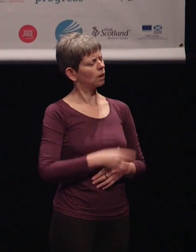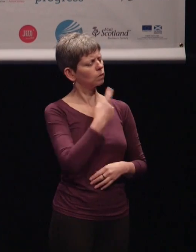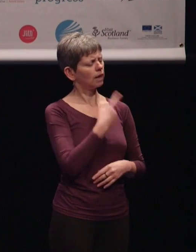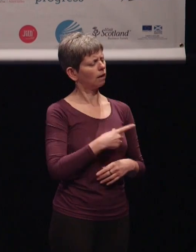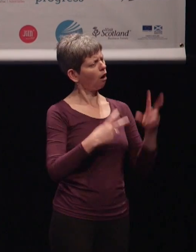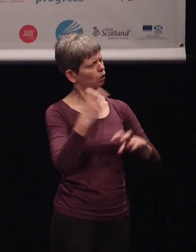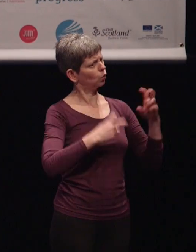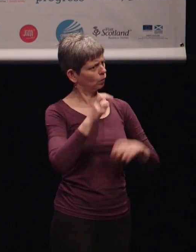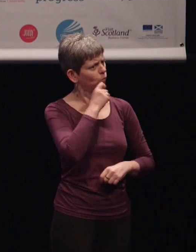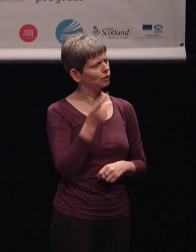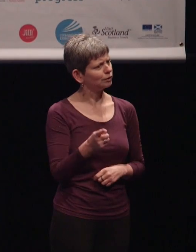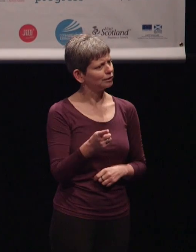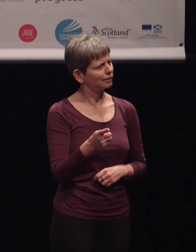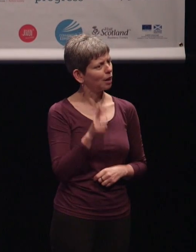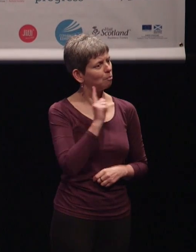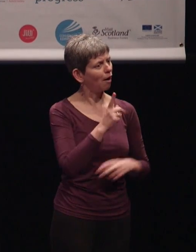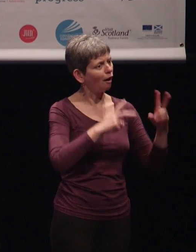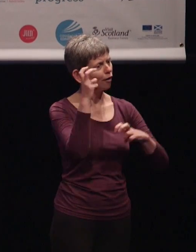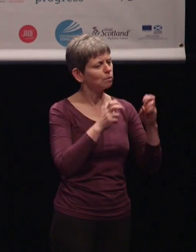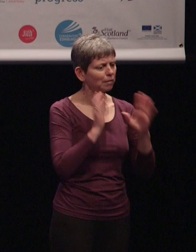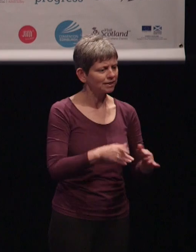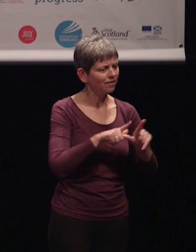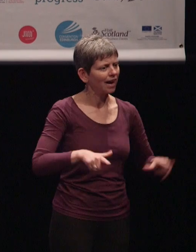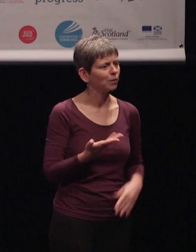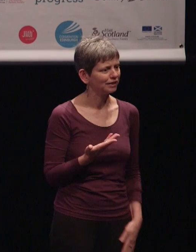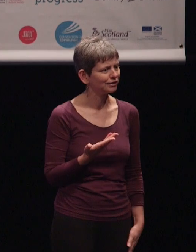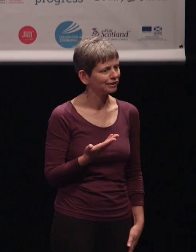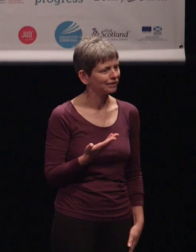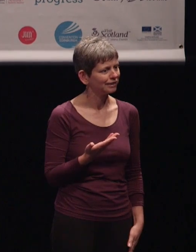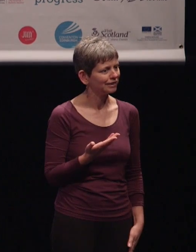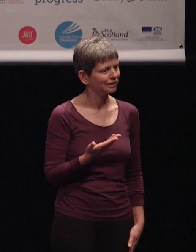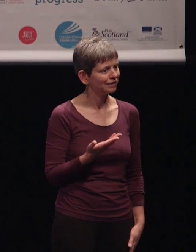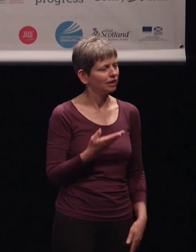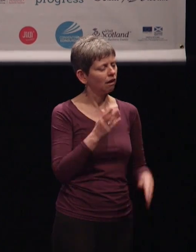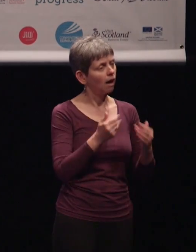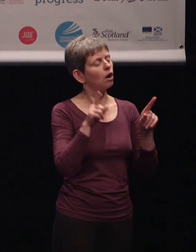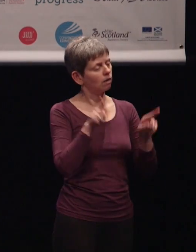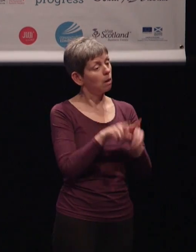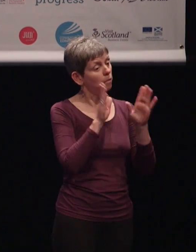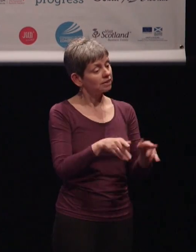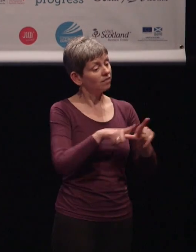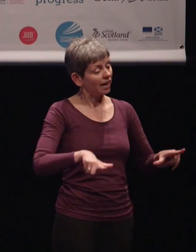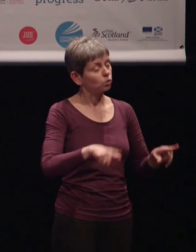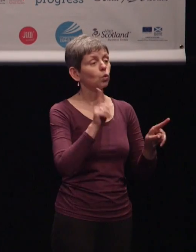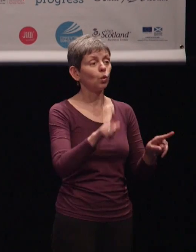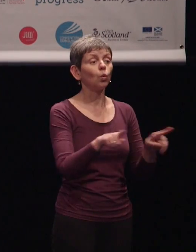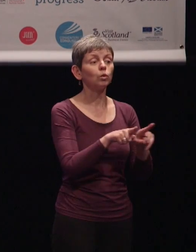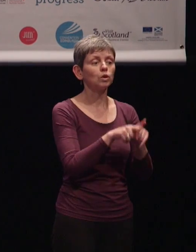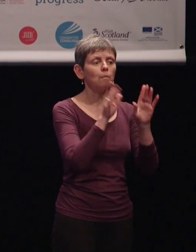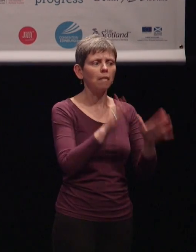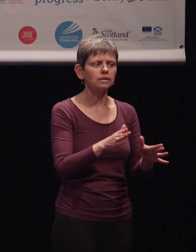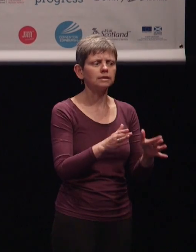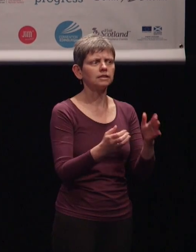argue, of course, you need a language, but not just a language. You also need the development of theory of mind, to take someone